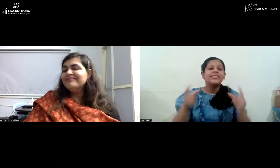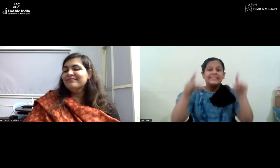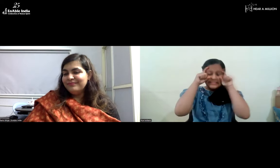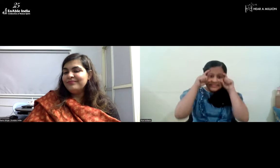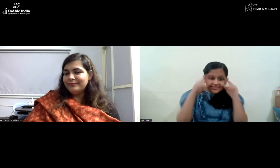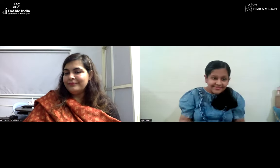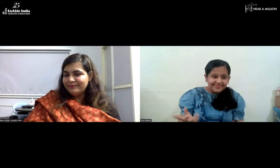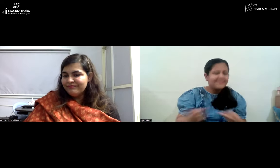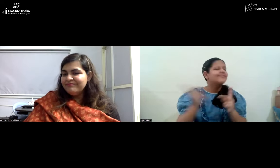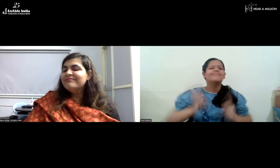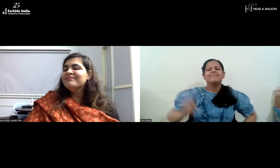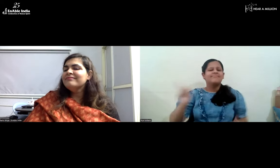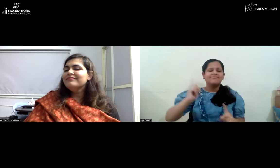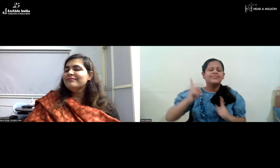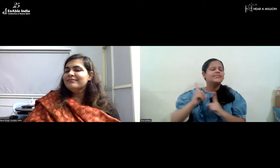questions only.